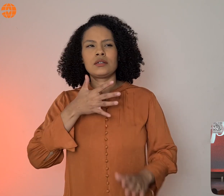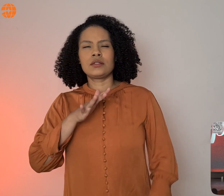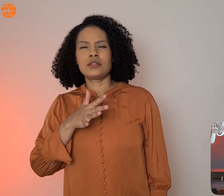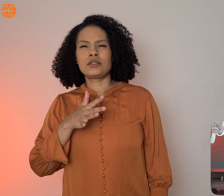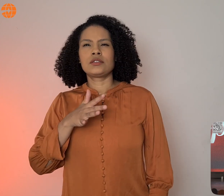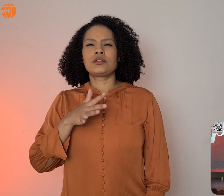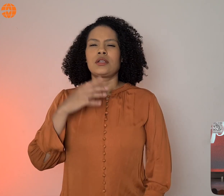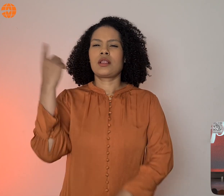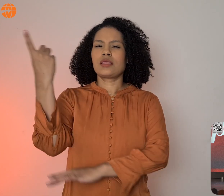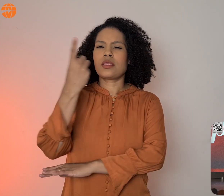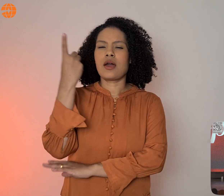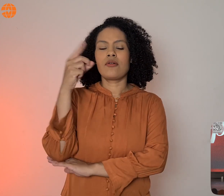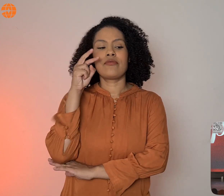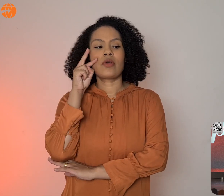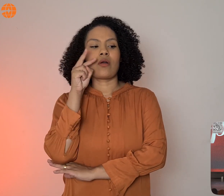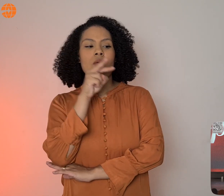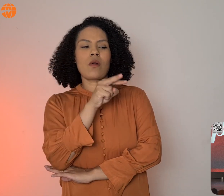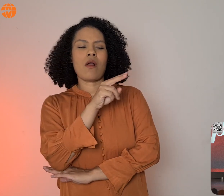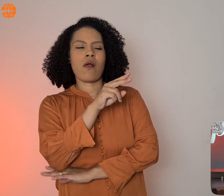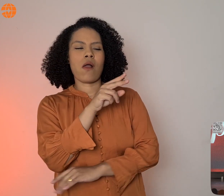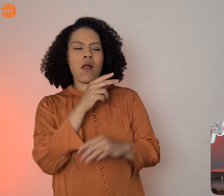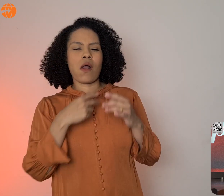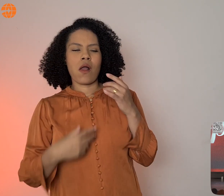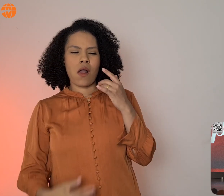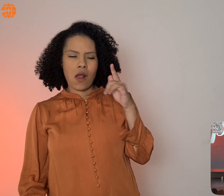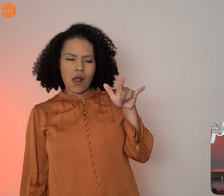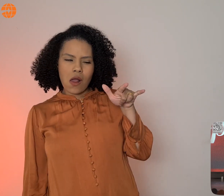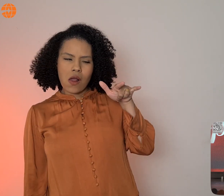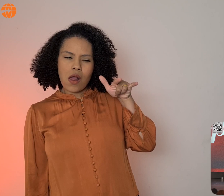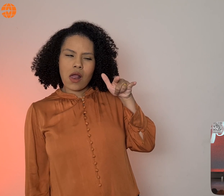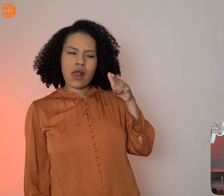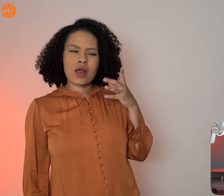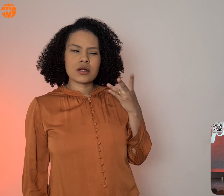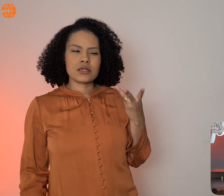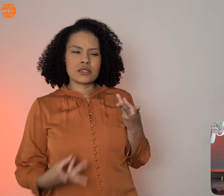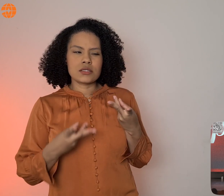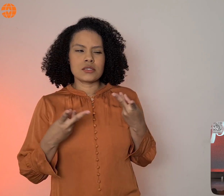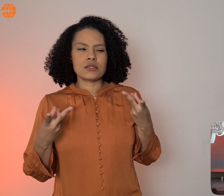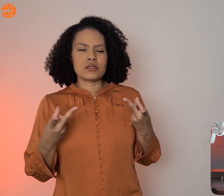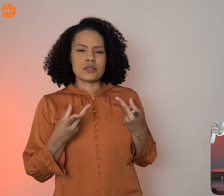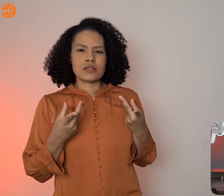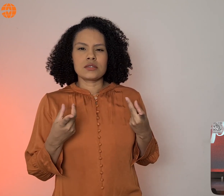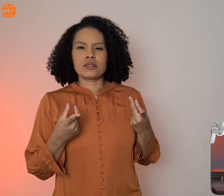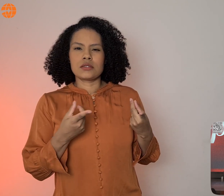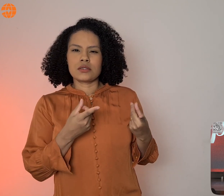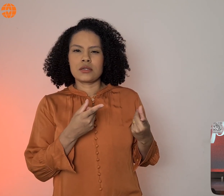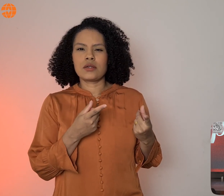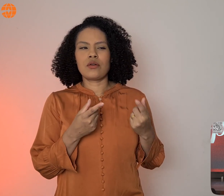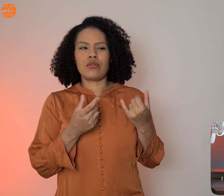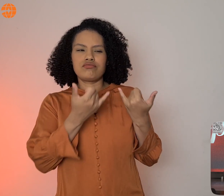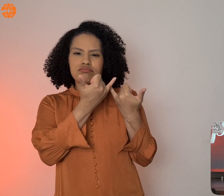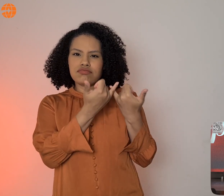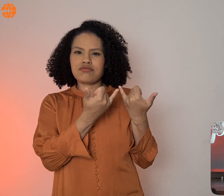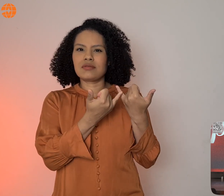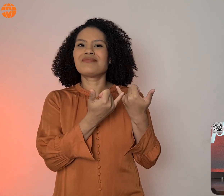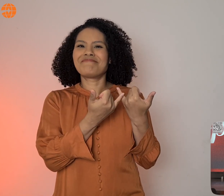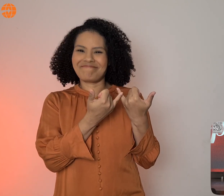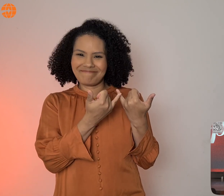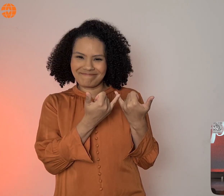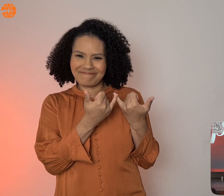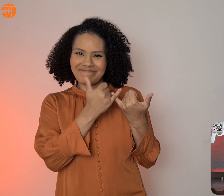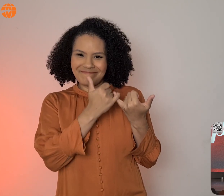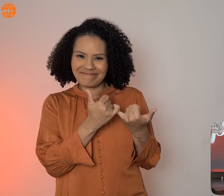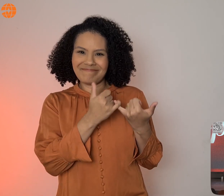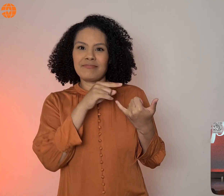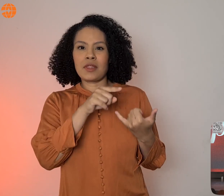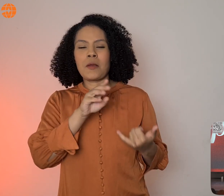mais cedo, numa fase da vida dele, ele olhou para uma mulher e a desejou, e ele teve um caso com Batseba. And then to cover